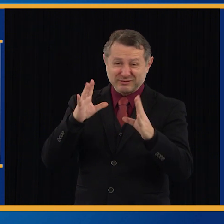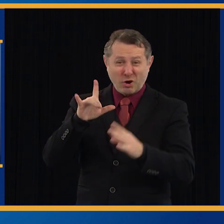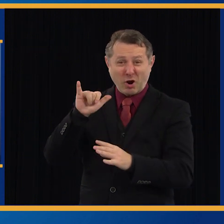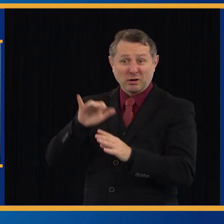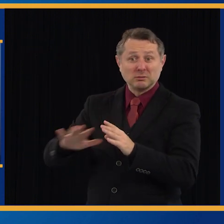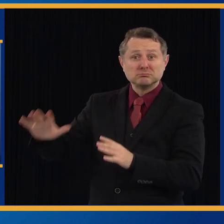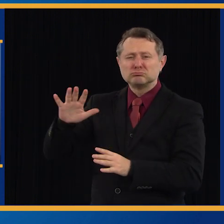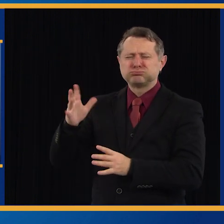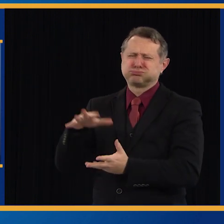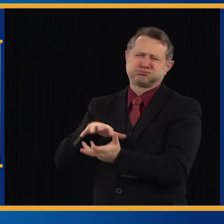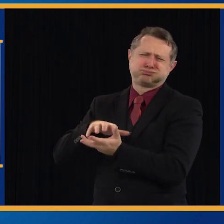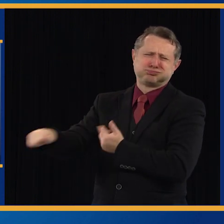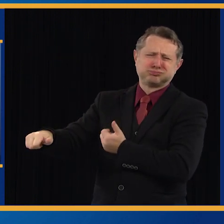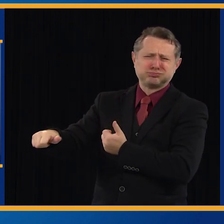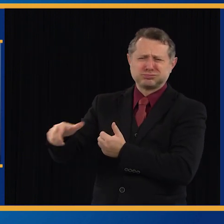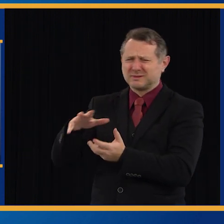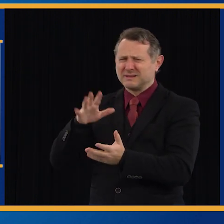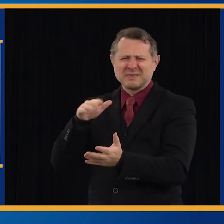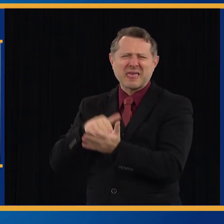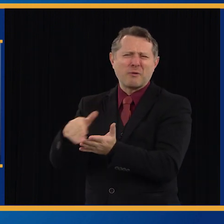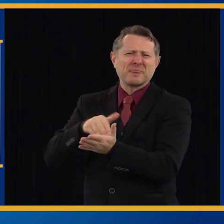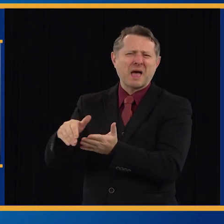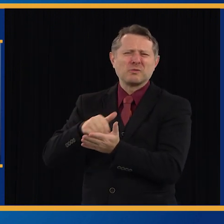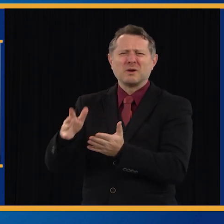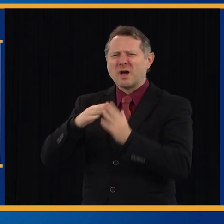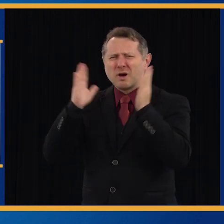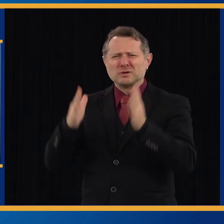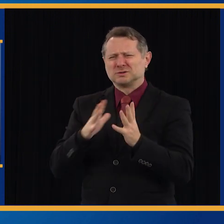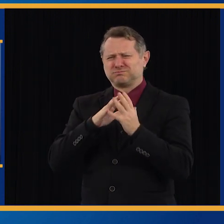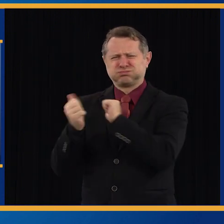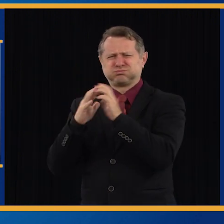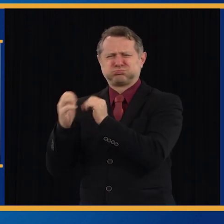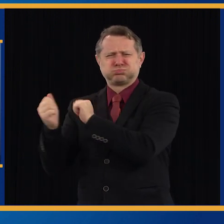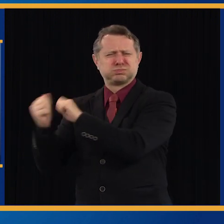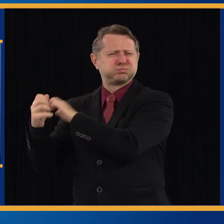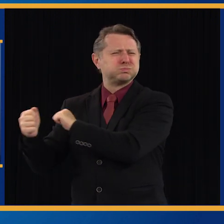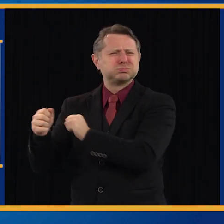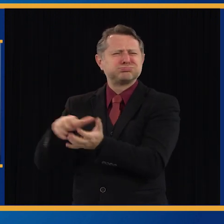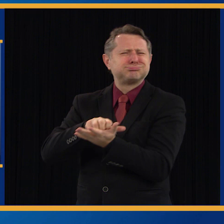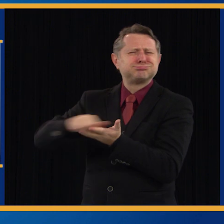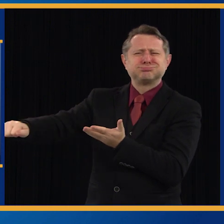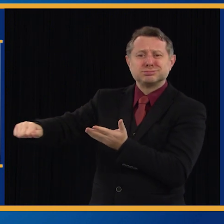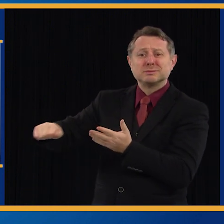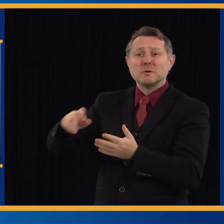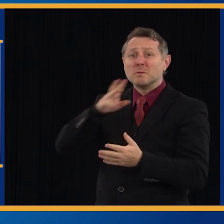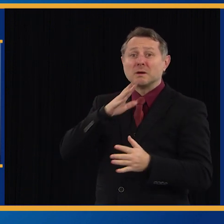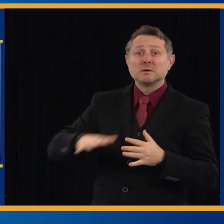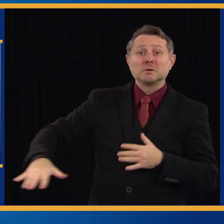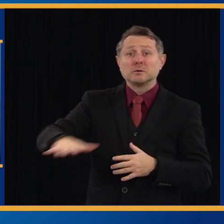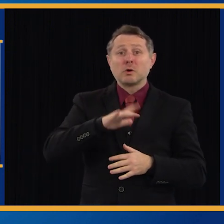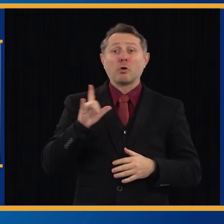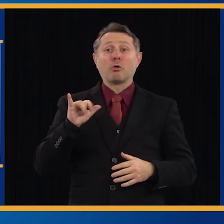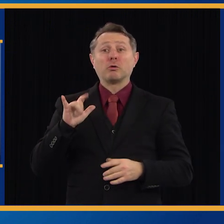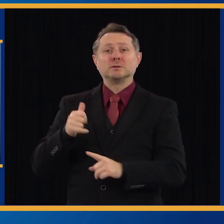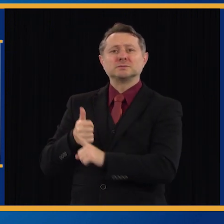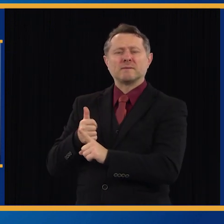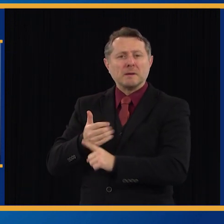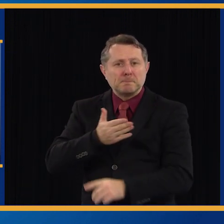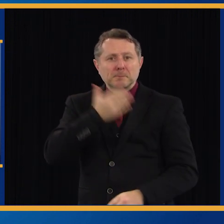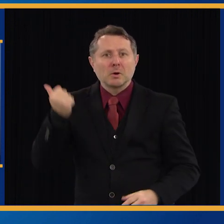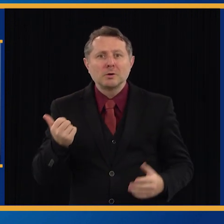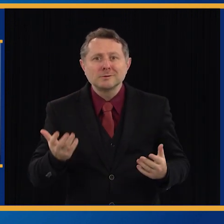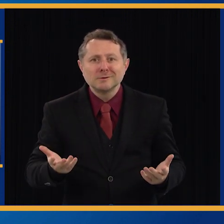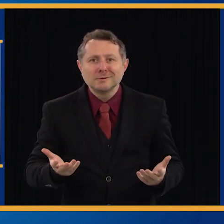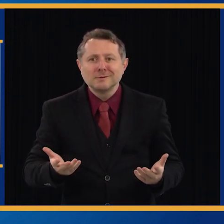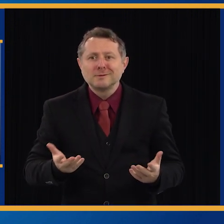Terrible, terrible. Thousands of people's homes gone. Long Island is better today for having gone